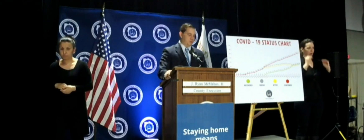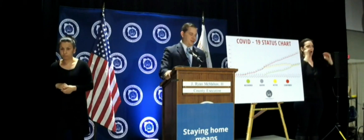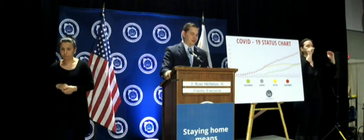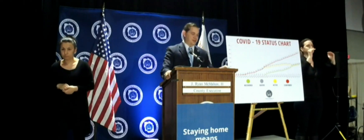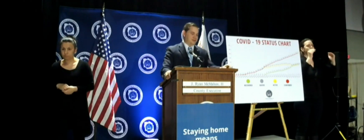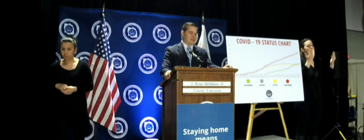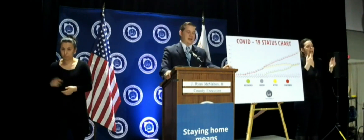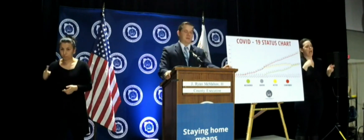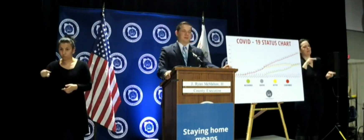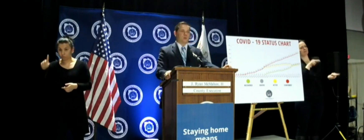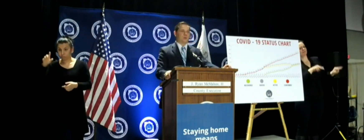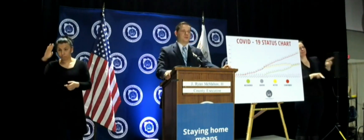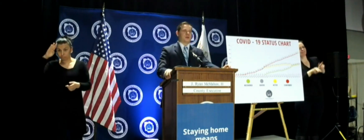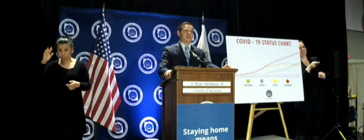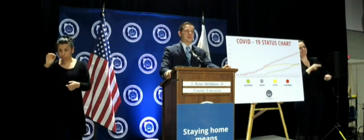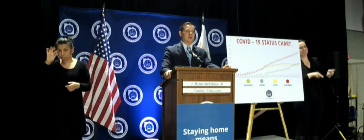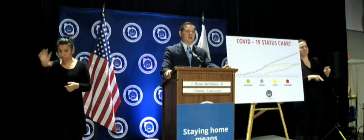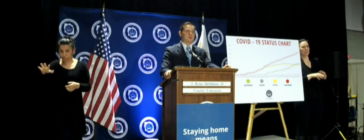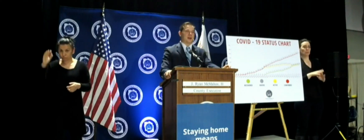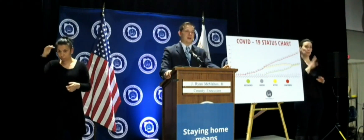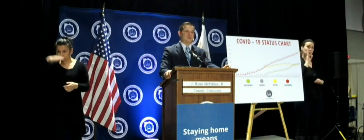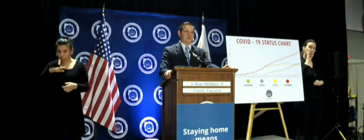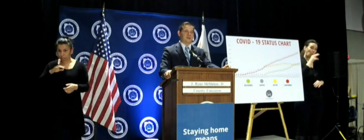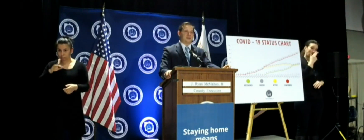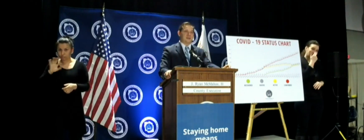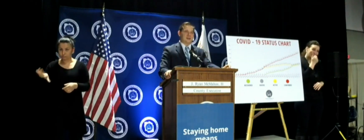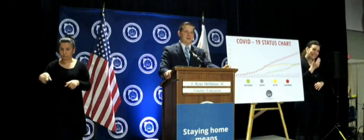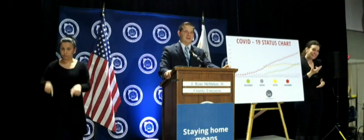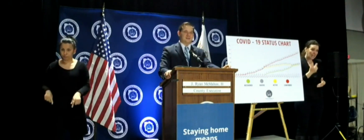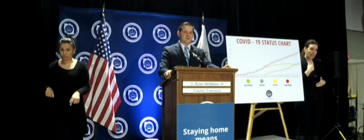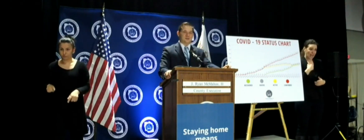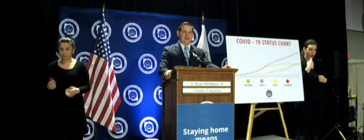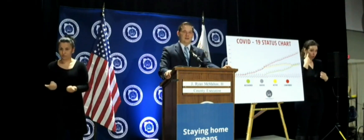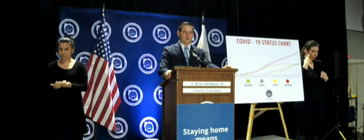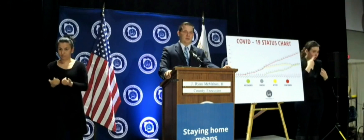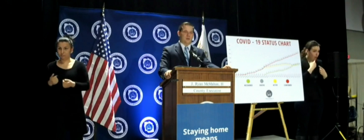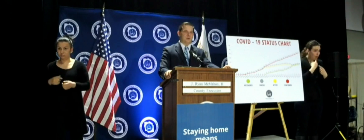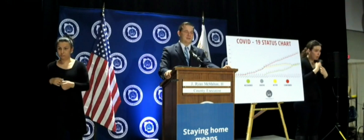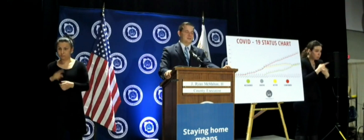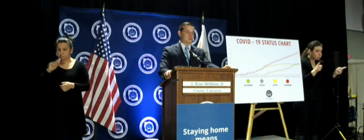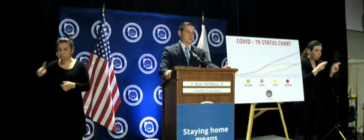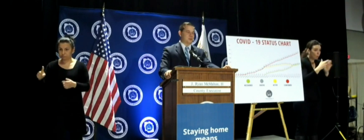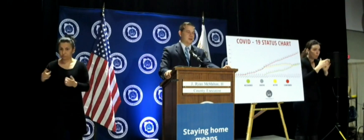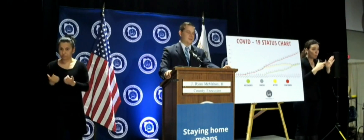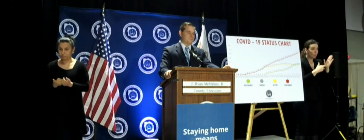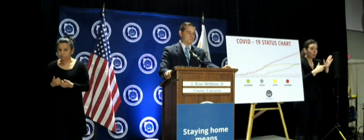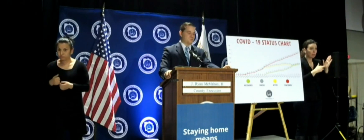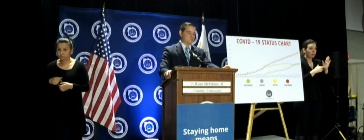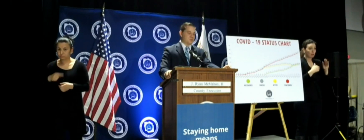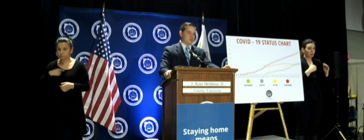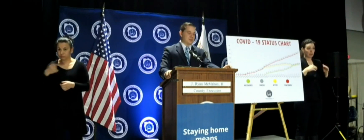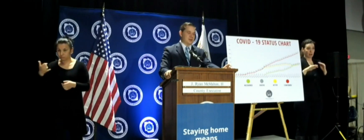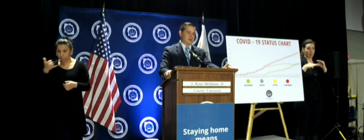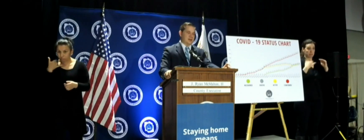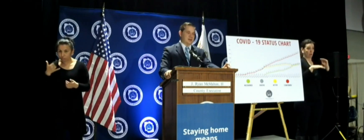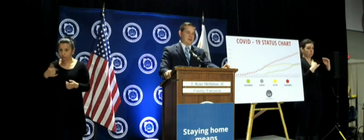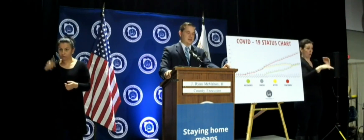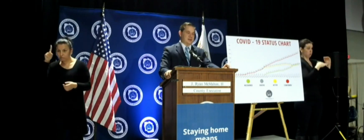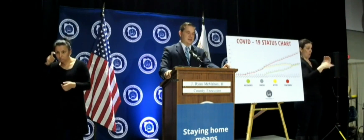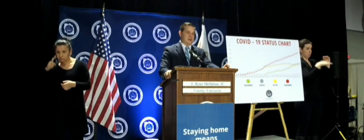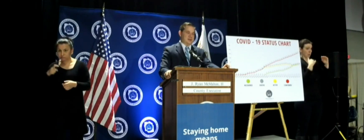of people think that I made the rule. So I get emails right after, usually angry about what they do.